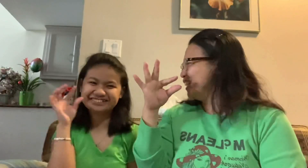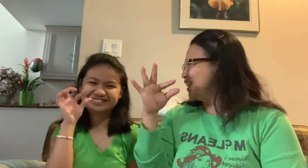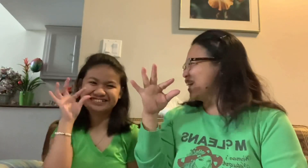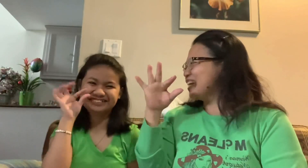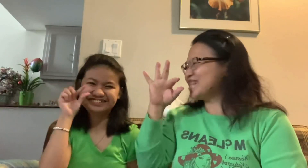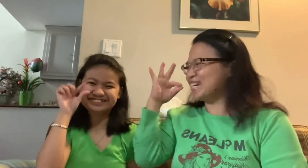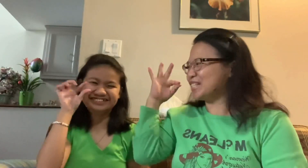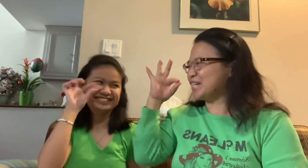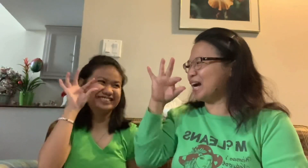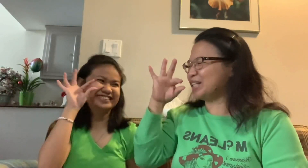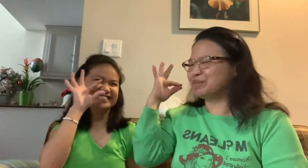Yes, that's cat.